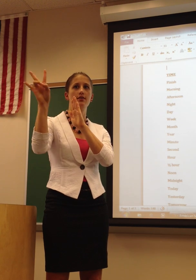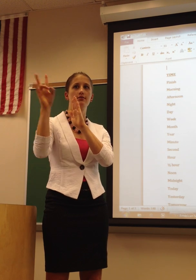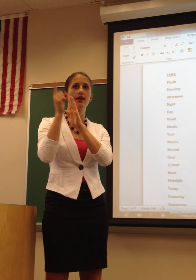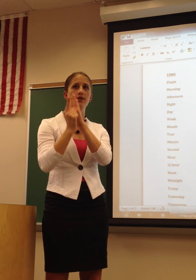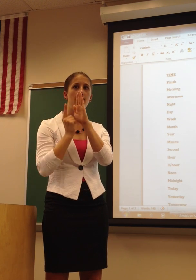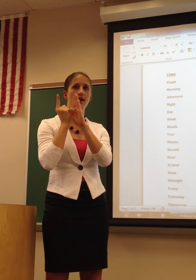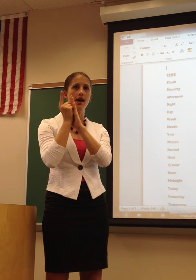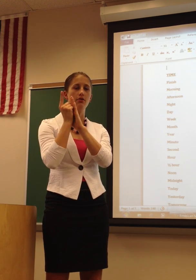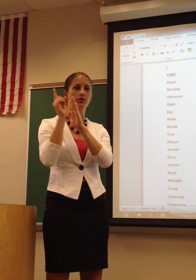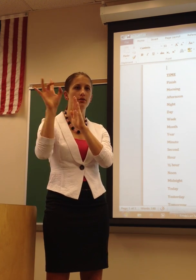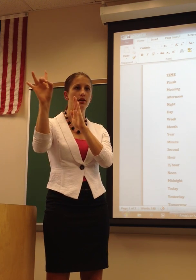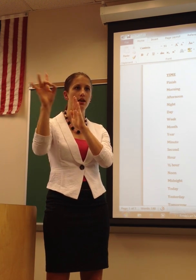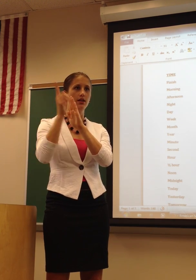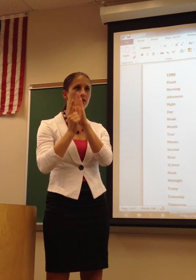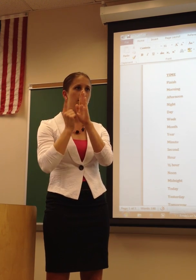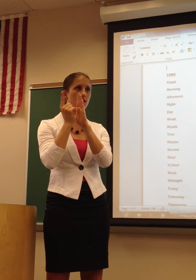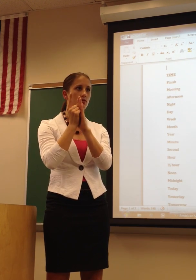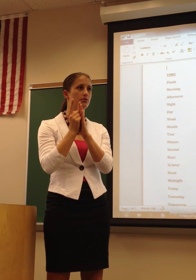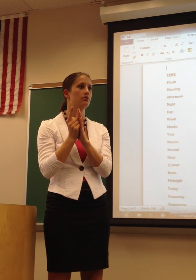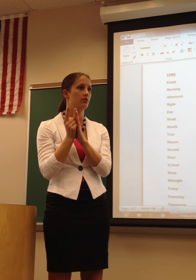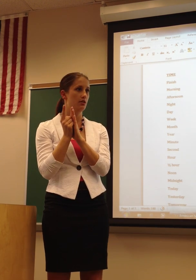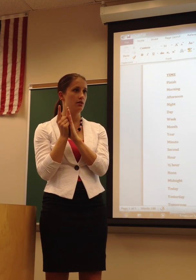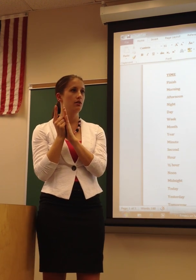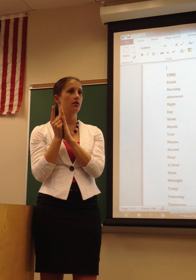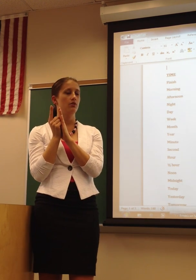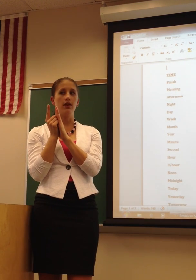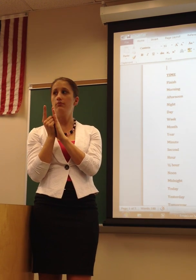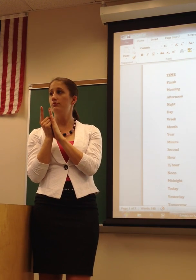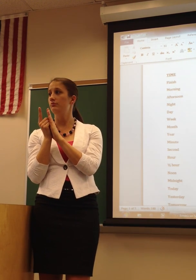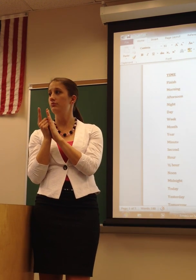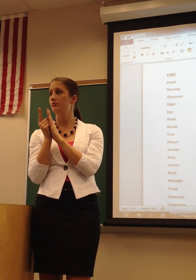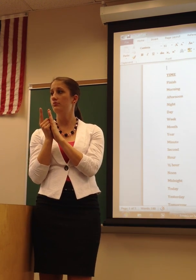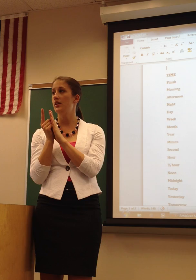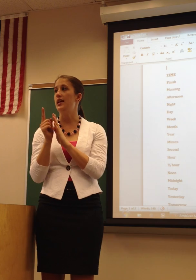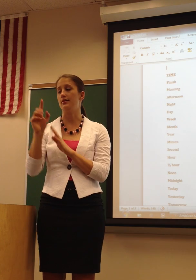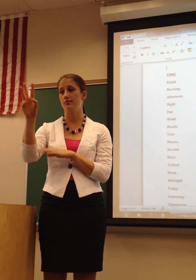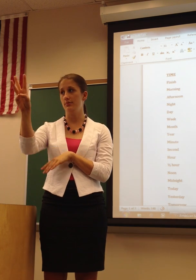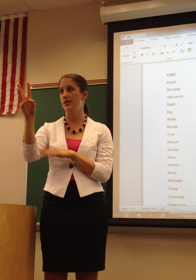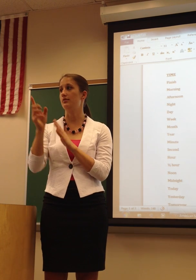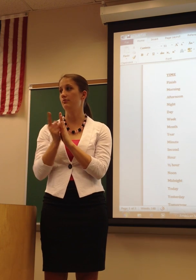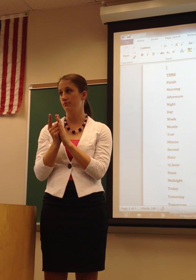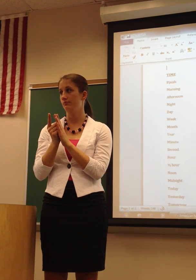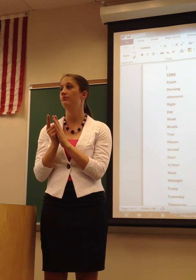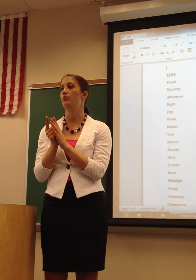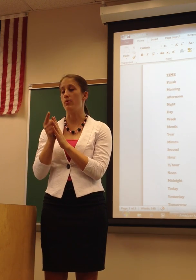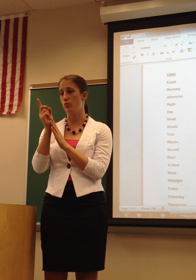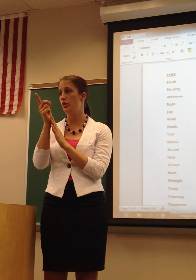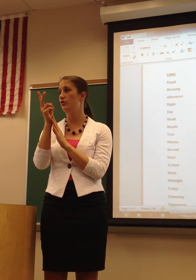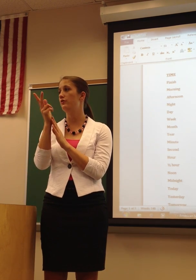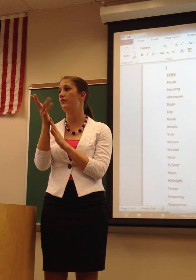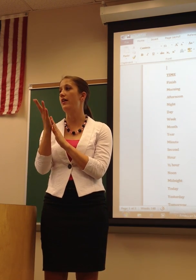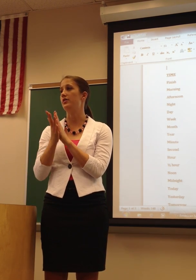7 hours. So you will signal that out? Yes. Right, but 1, 2, 3, 4, 5 can be